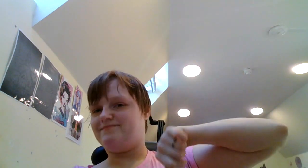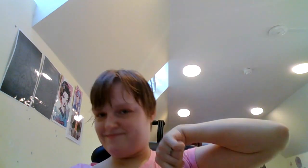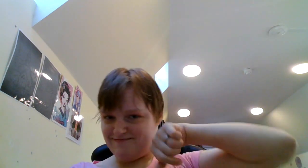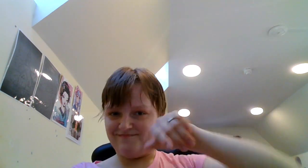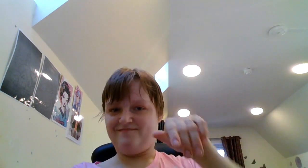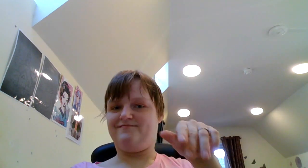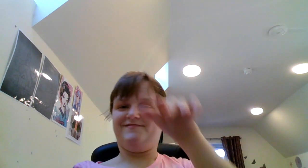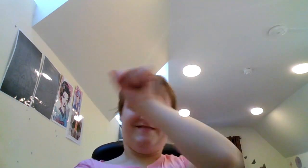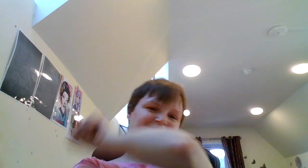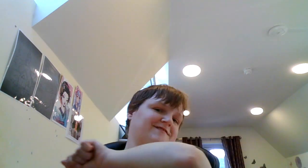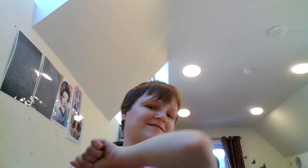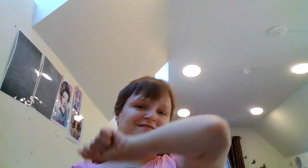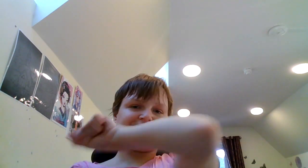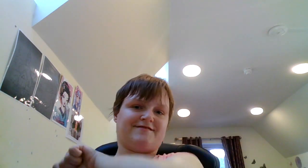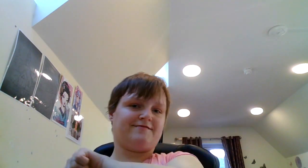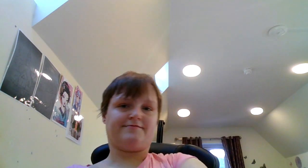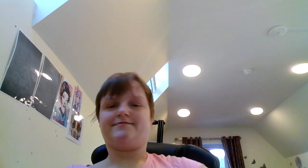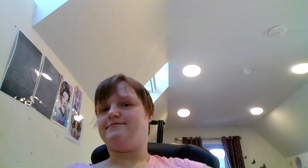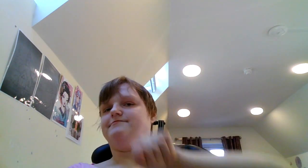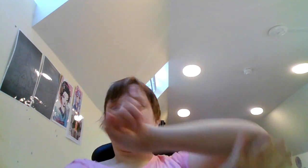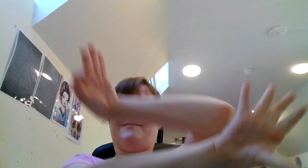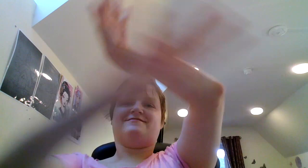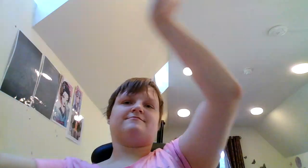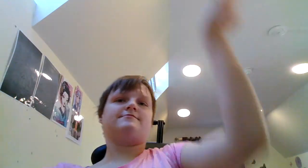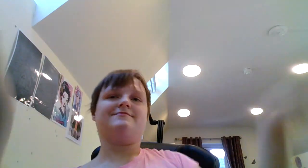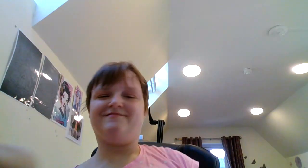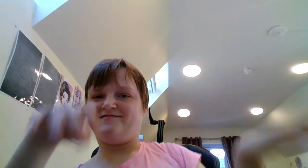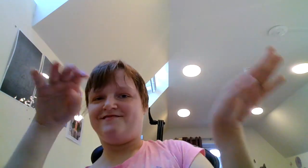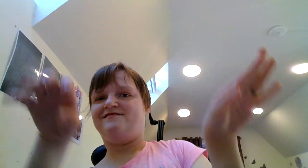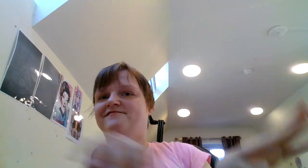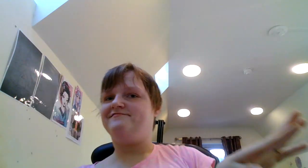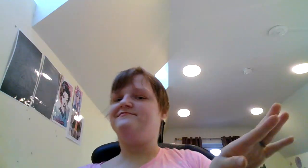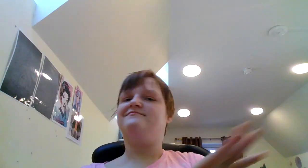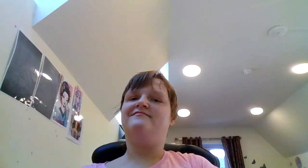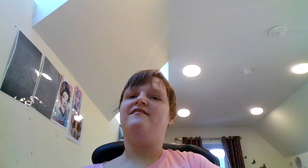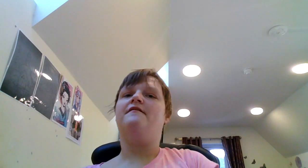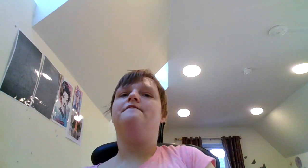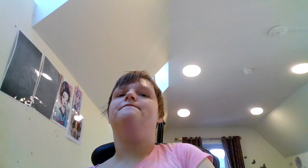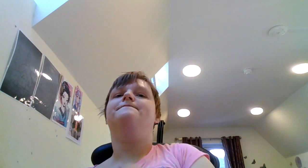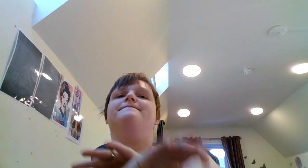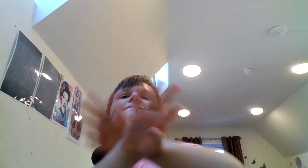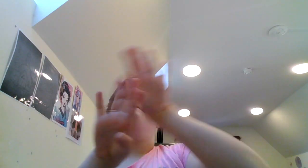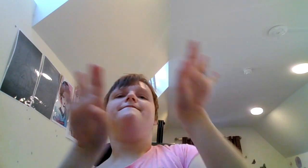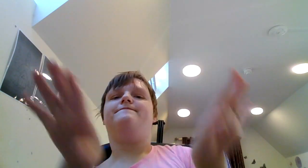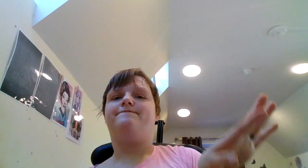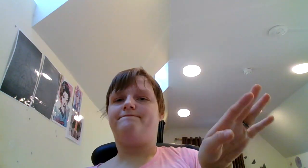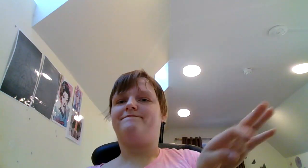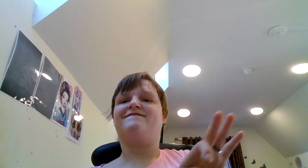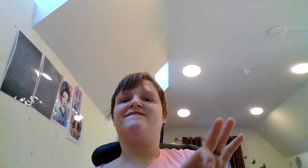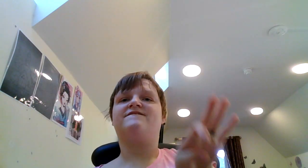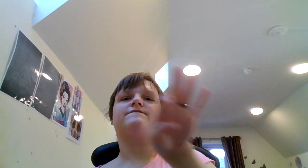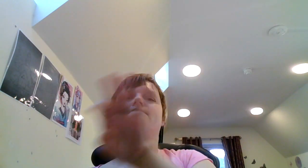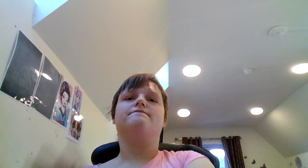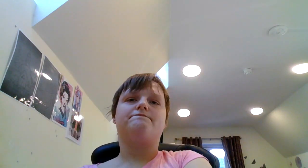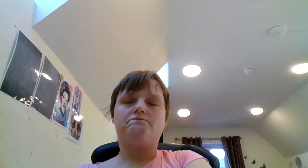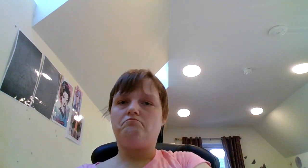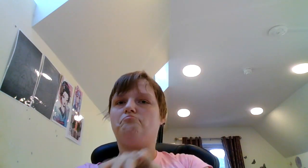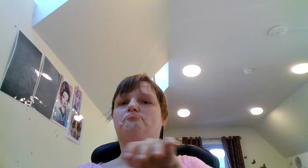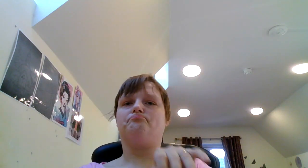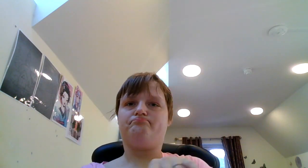insulin, and their mission was to ensure that everyone with diabetes in the UK had access to this breakthrough treatment,